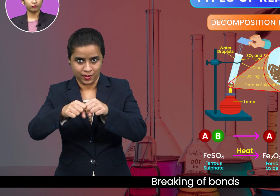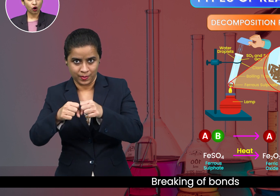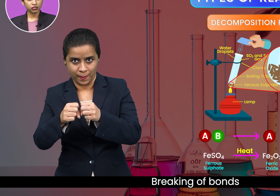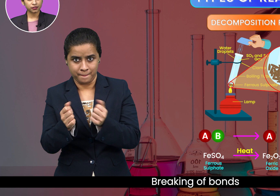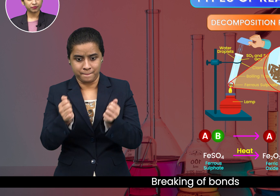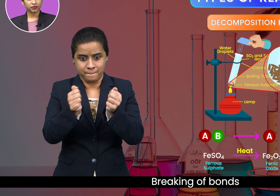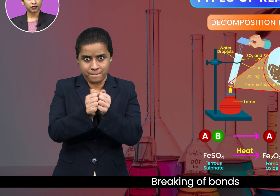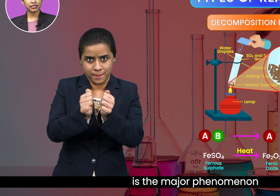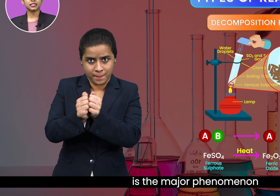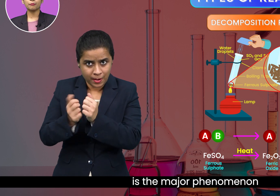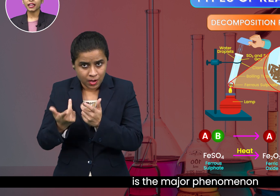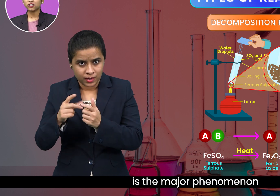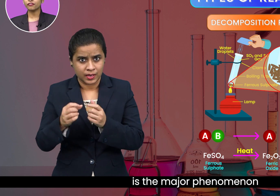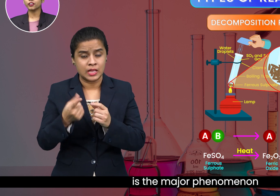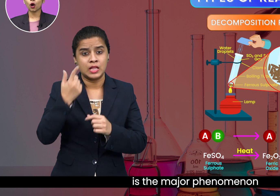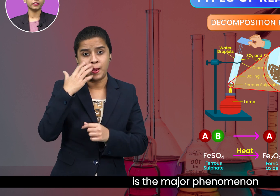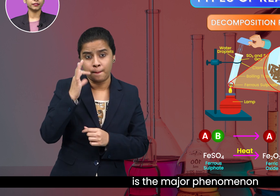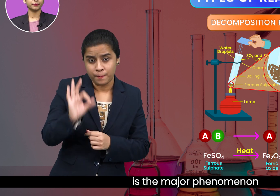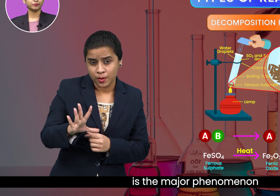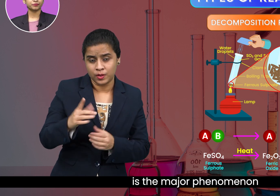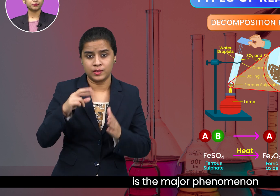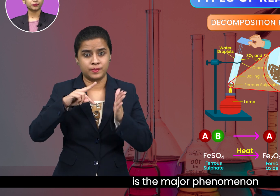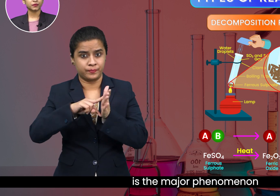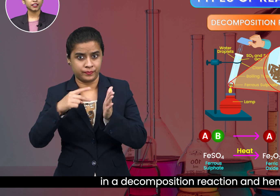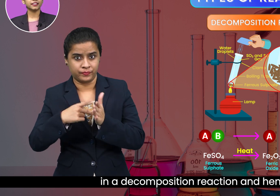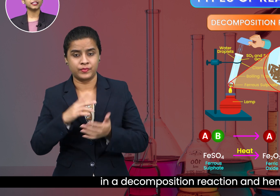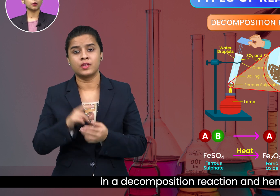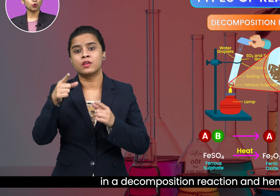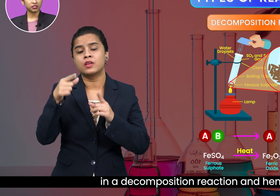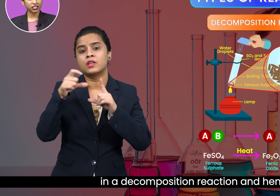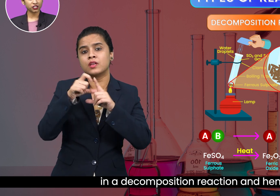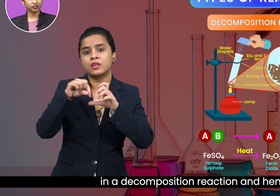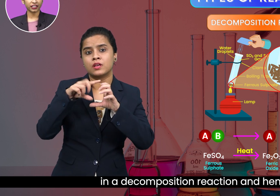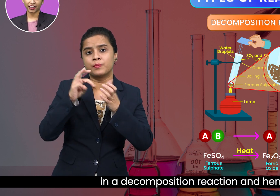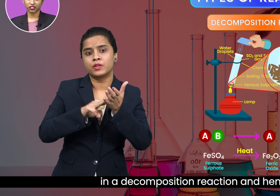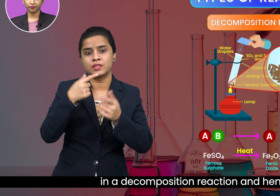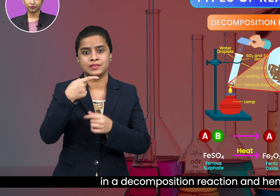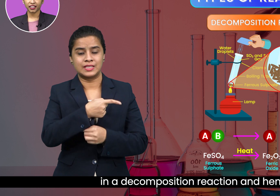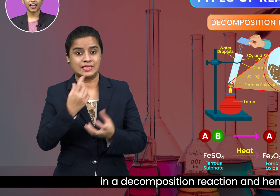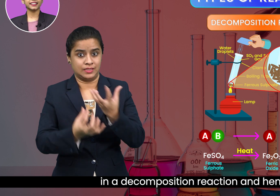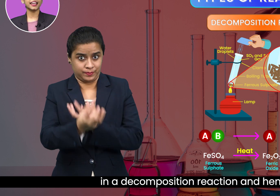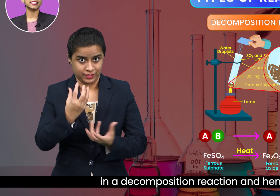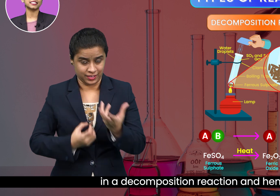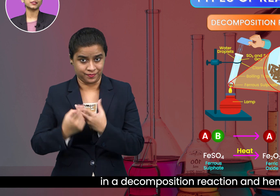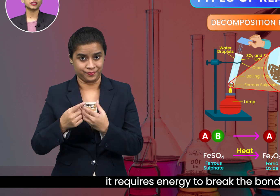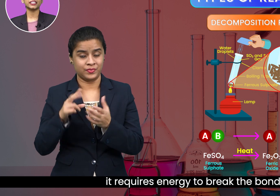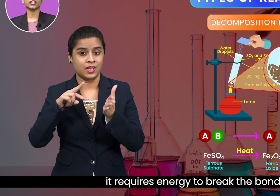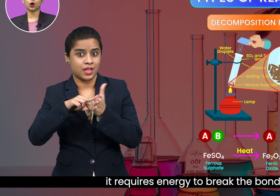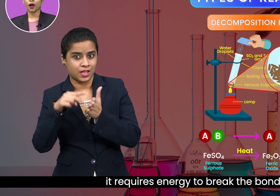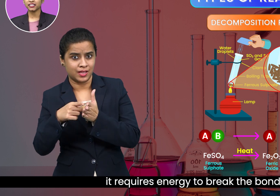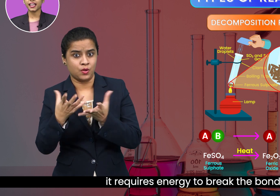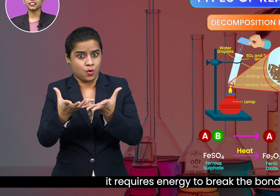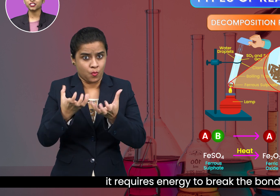Breaking of bonds is the major phenomenon in a decomposition reaction, and hence